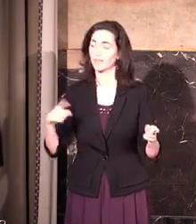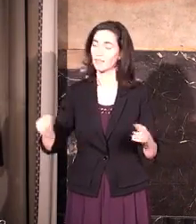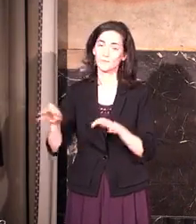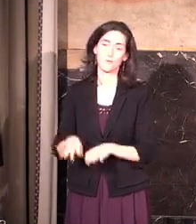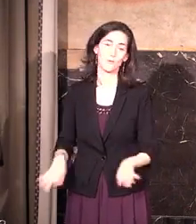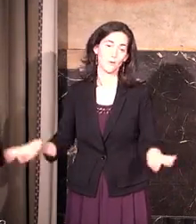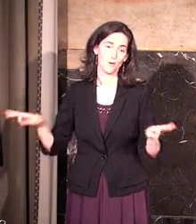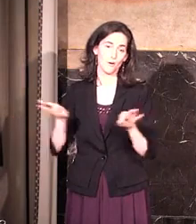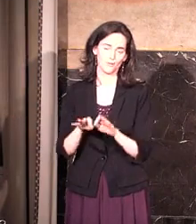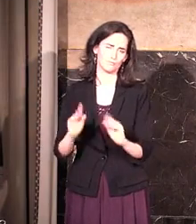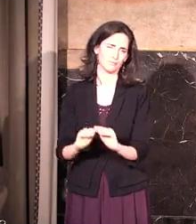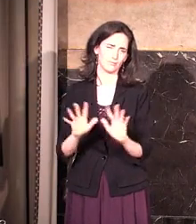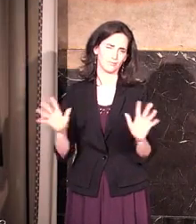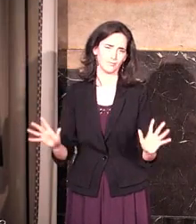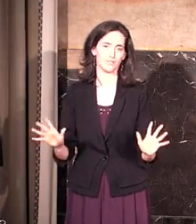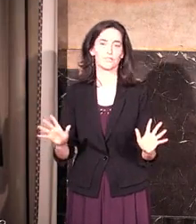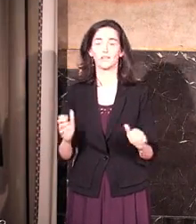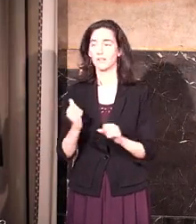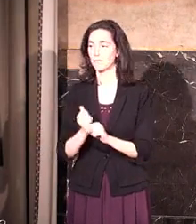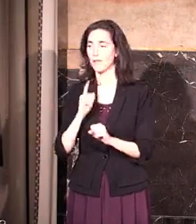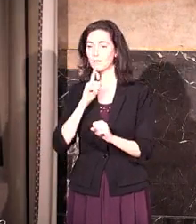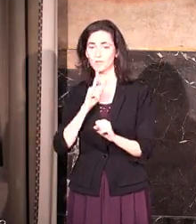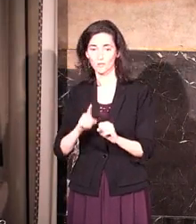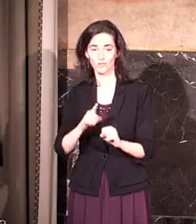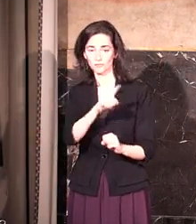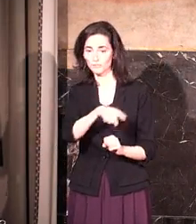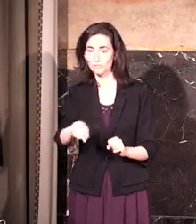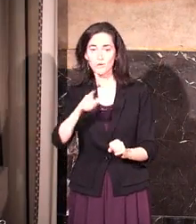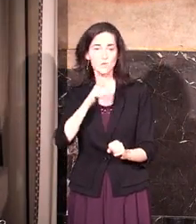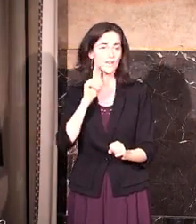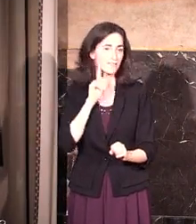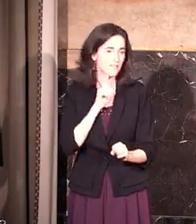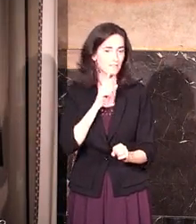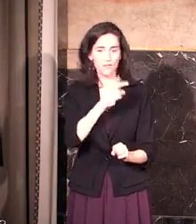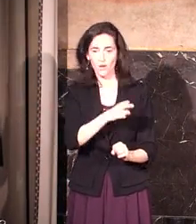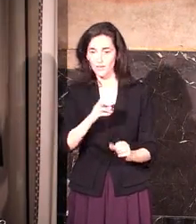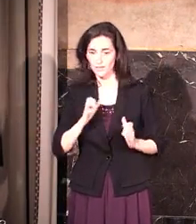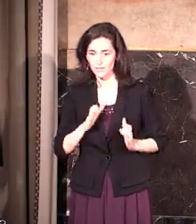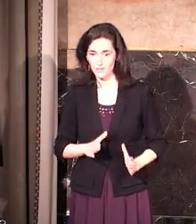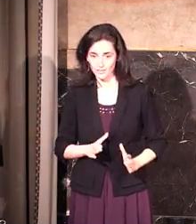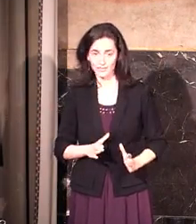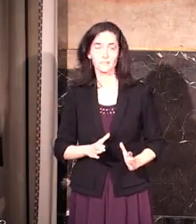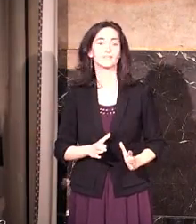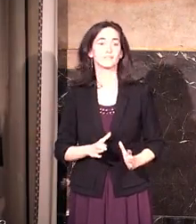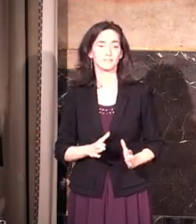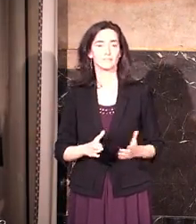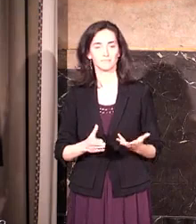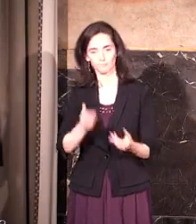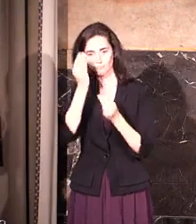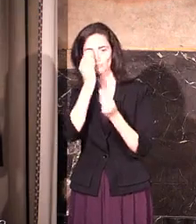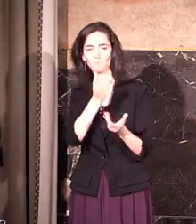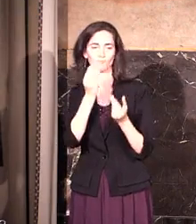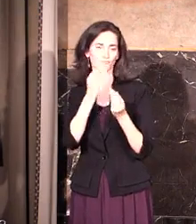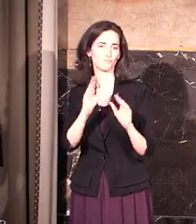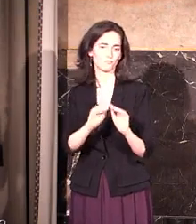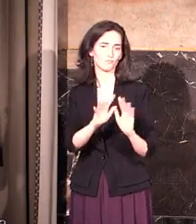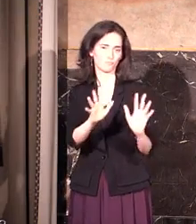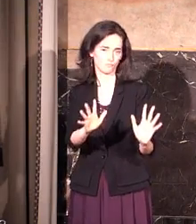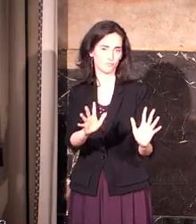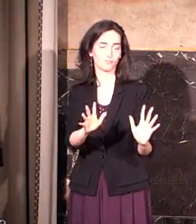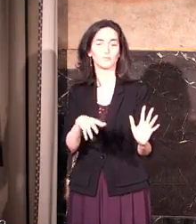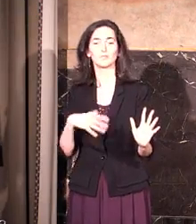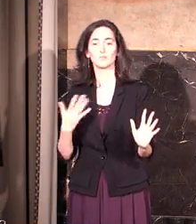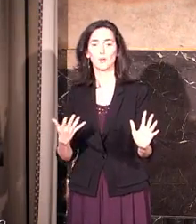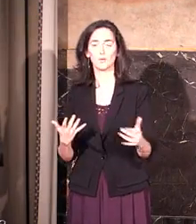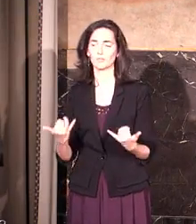important, obviously, in making sure that our deaf and hard of hearing citizens are made aware of the information that we share. And so we